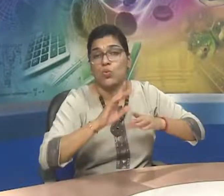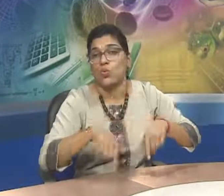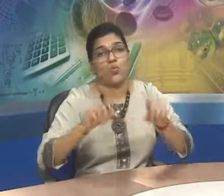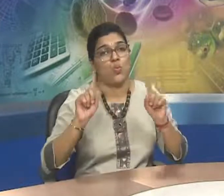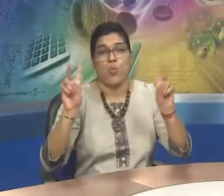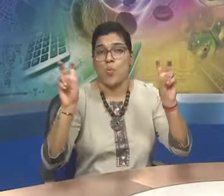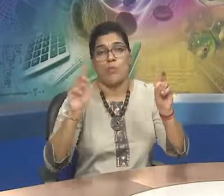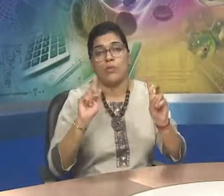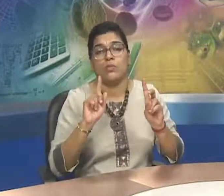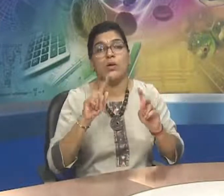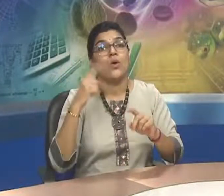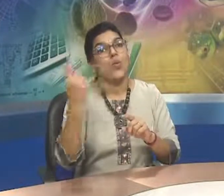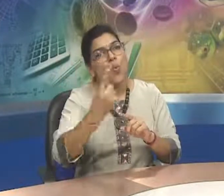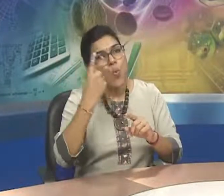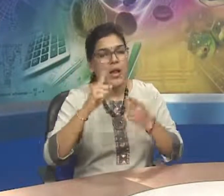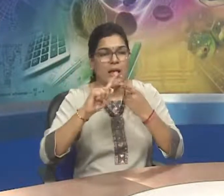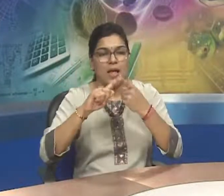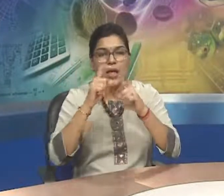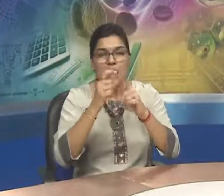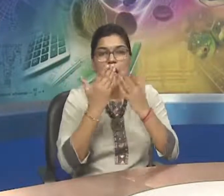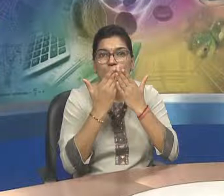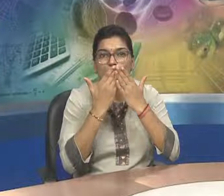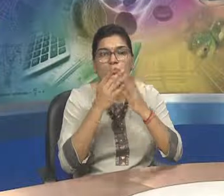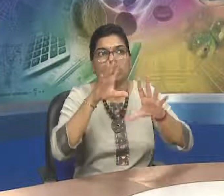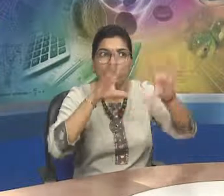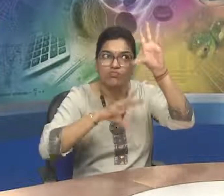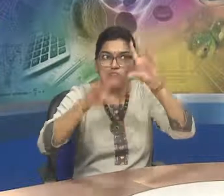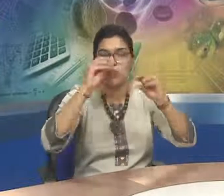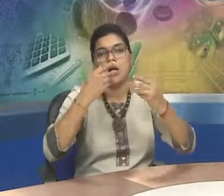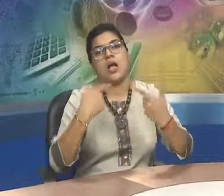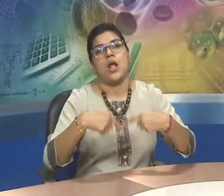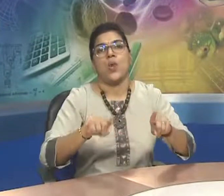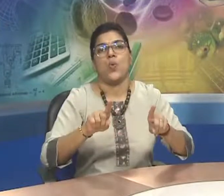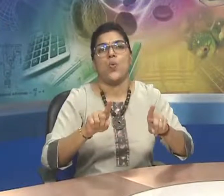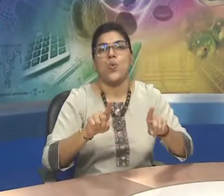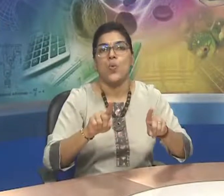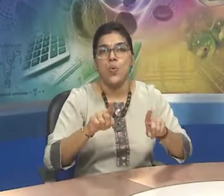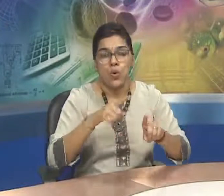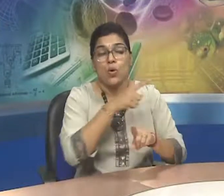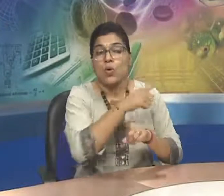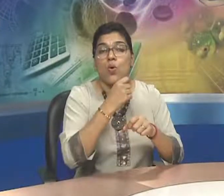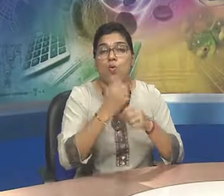the main aim of education is to educate the child.